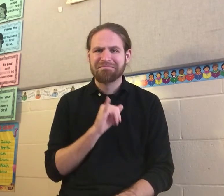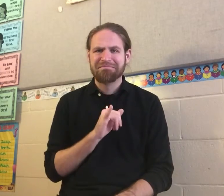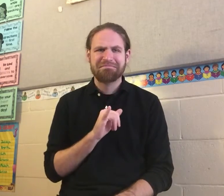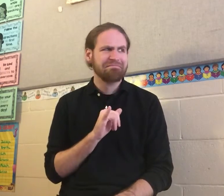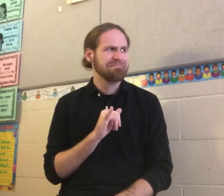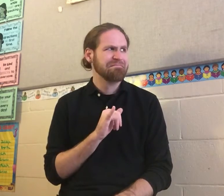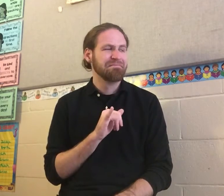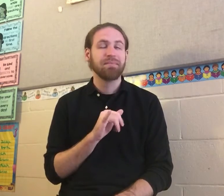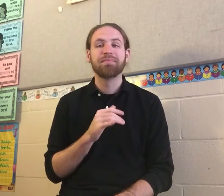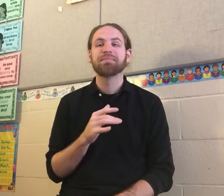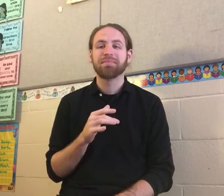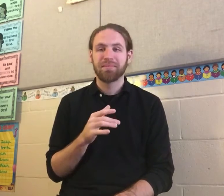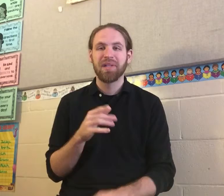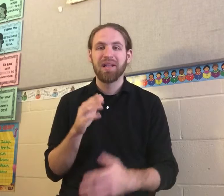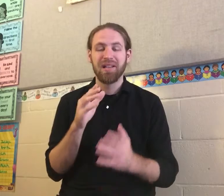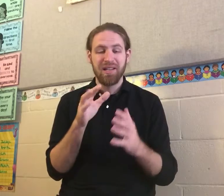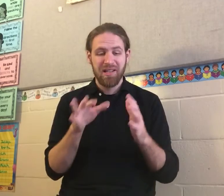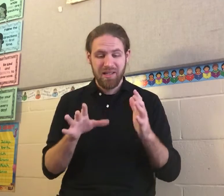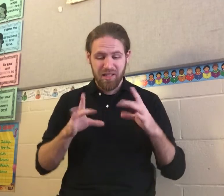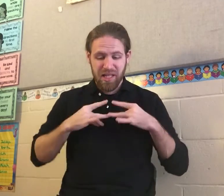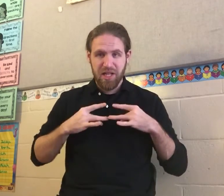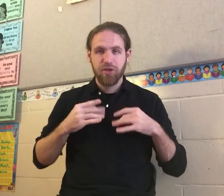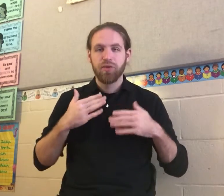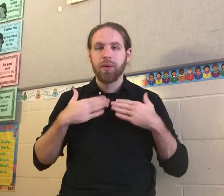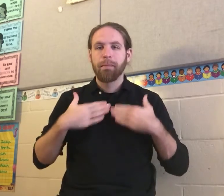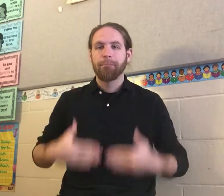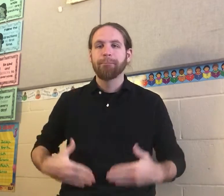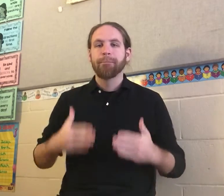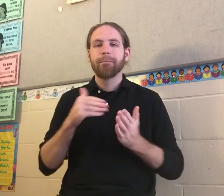attached to the middle section of the cricket's body.